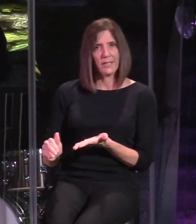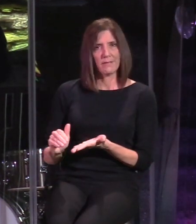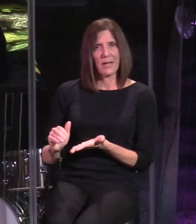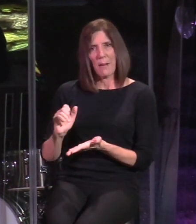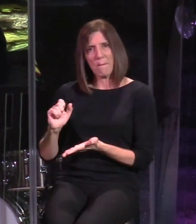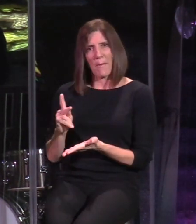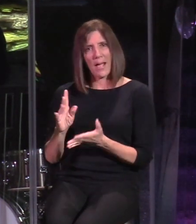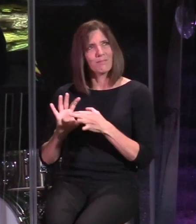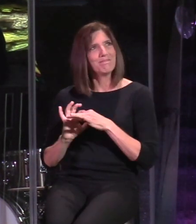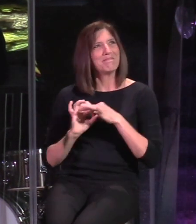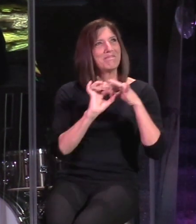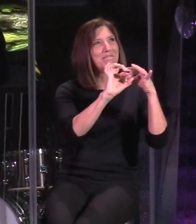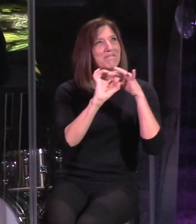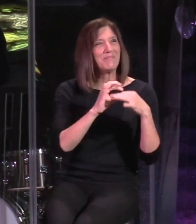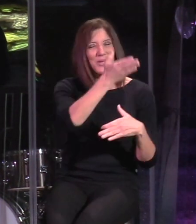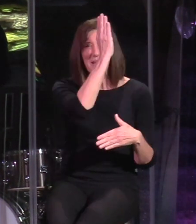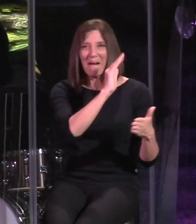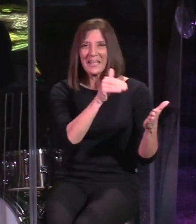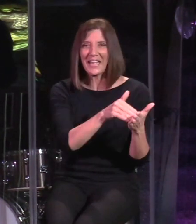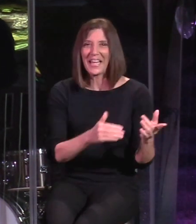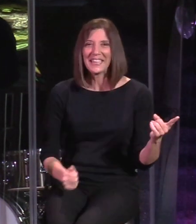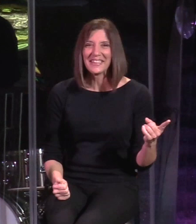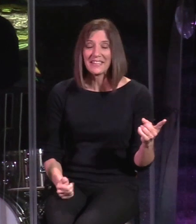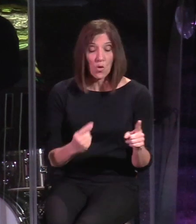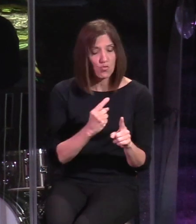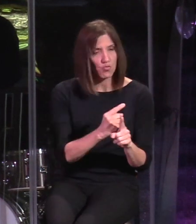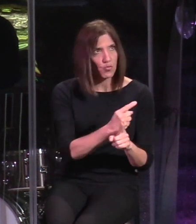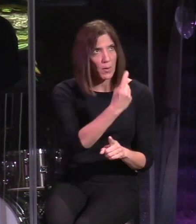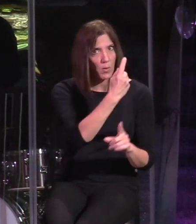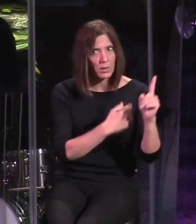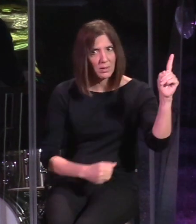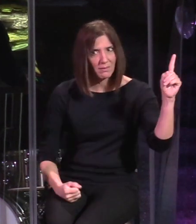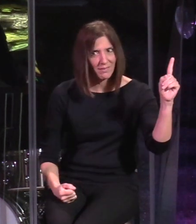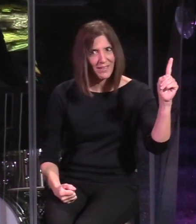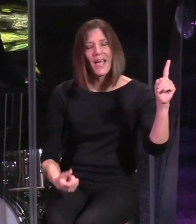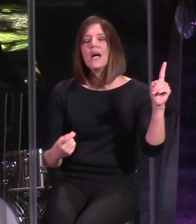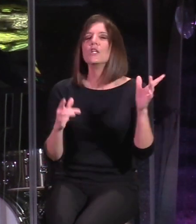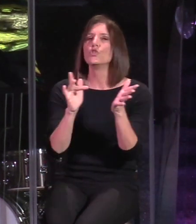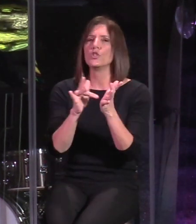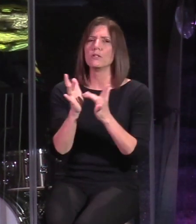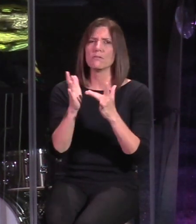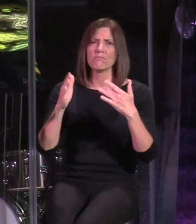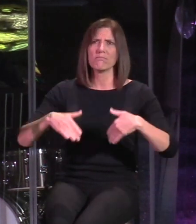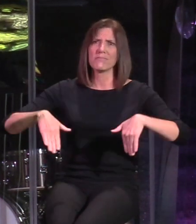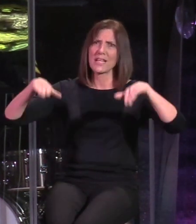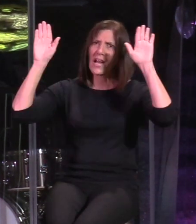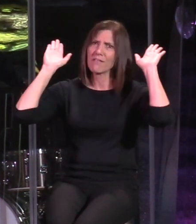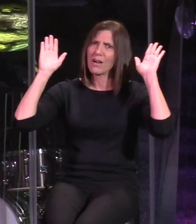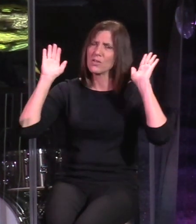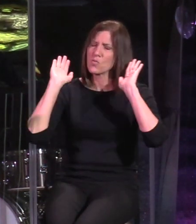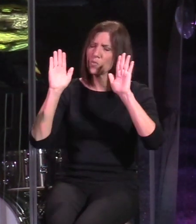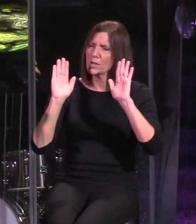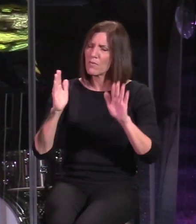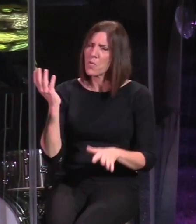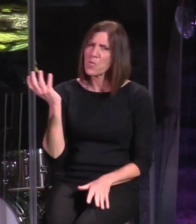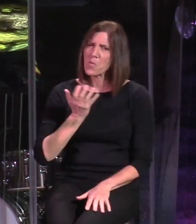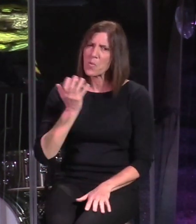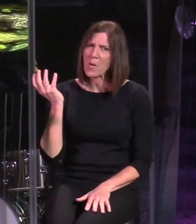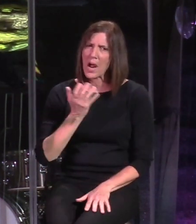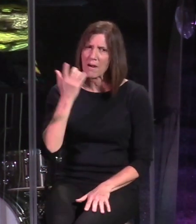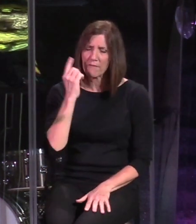right relationship with God. Jesus has paid an incredible sacrifice and price to accomplish our